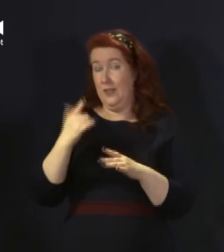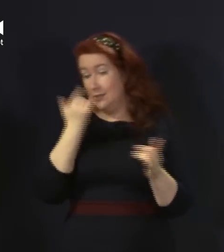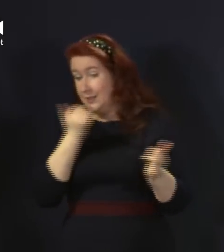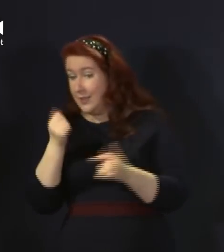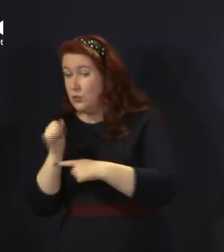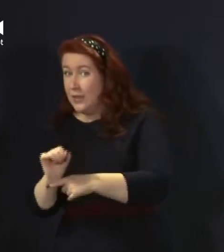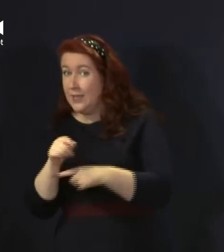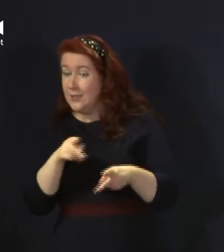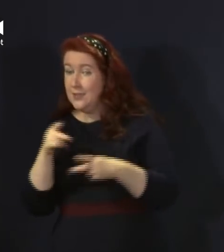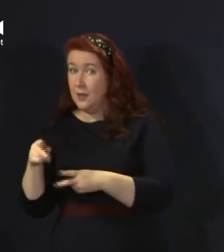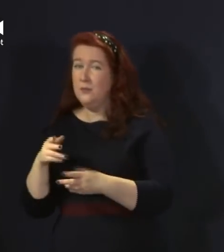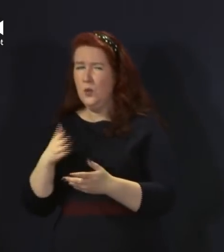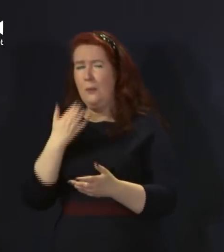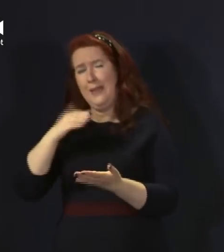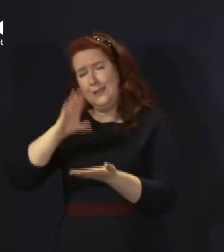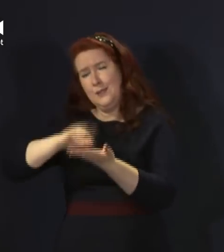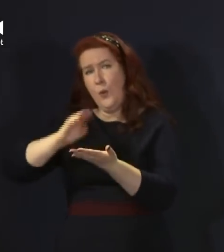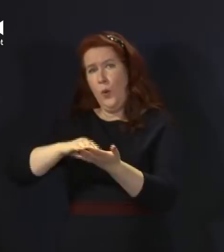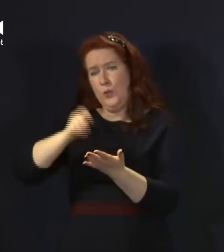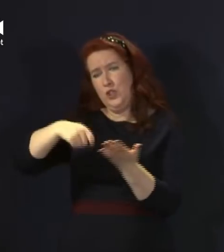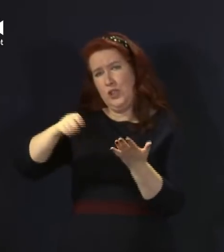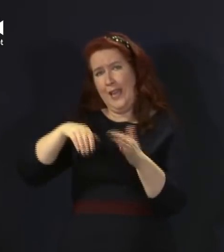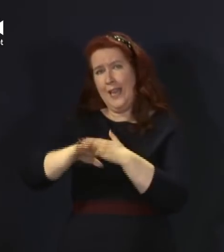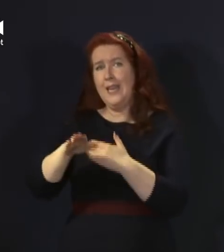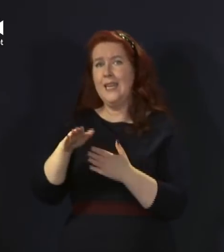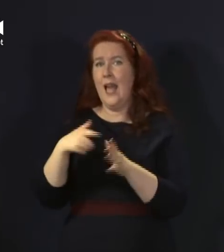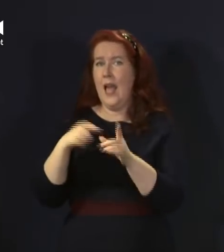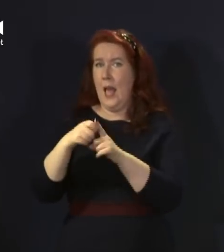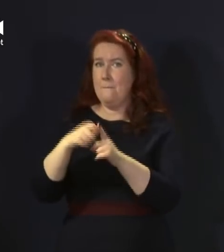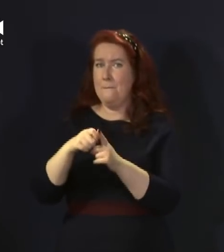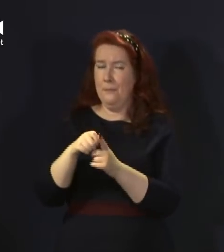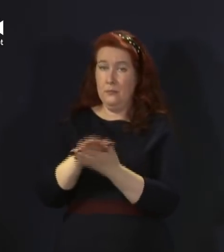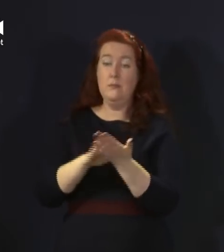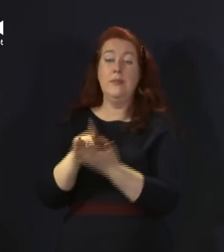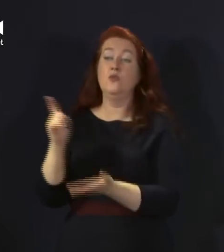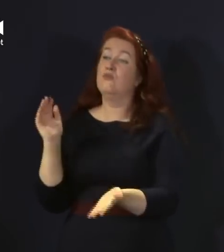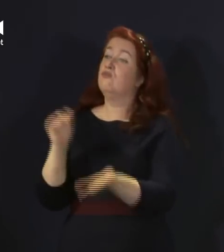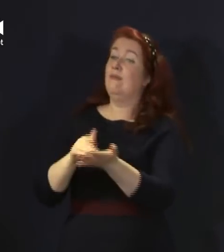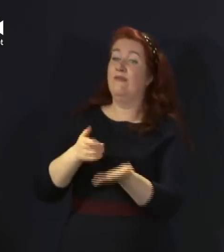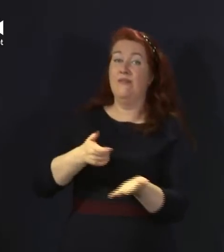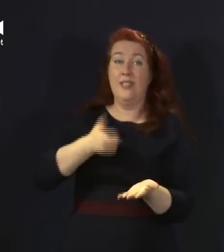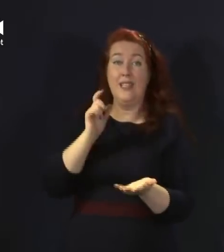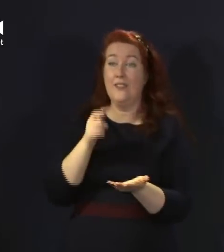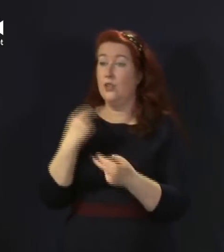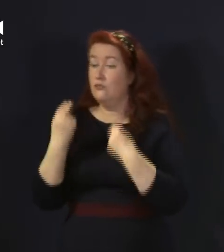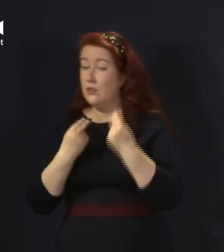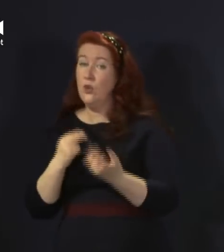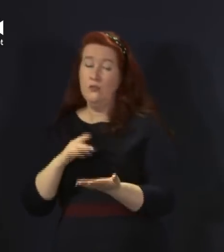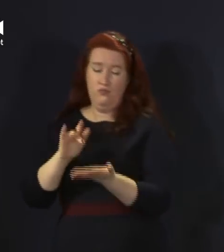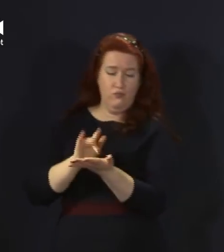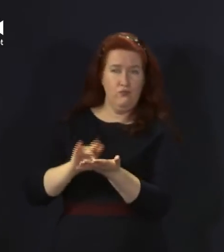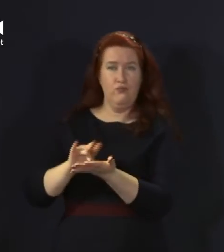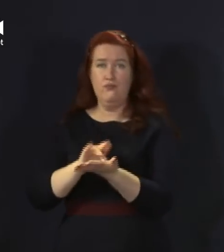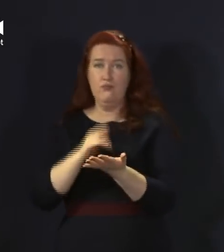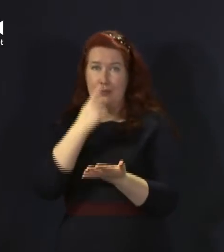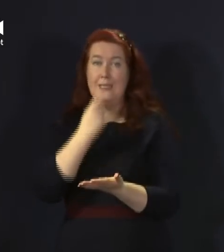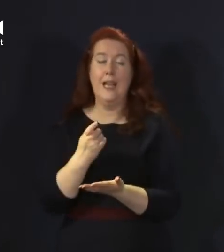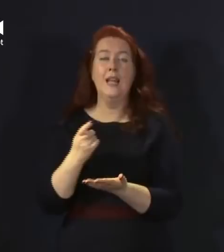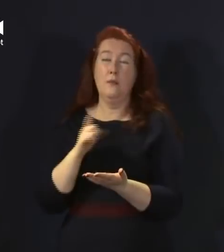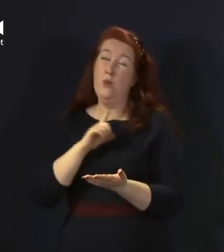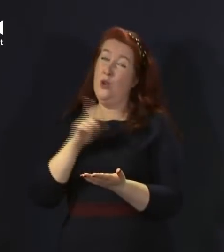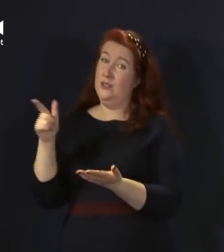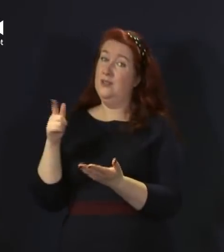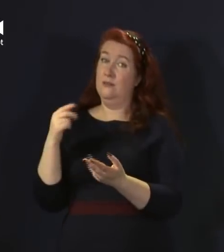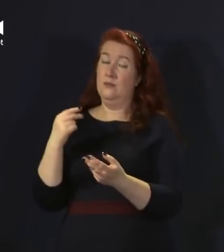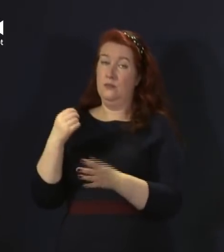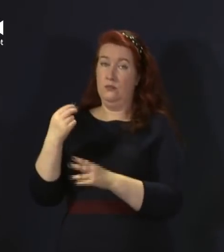So please download and use that app if you can. Hospitality venues are required to take your contact details, so please make sure you